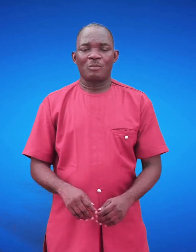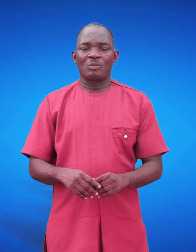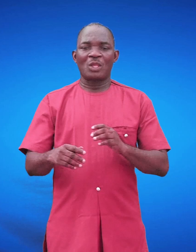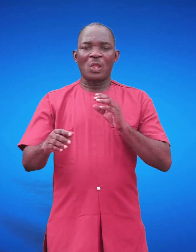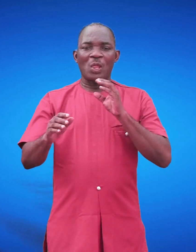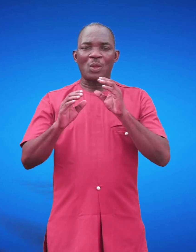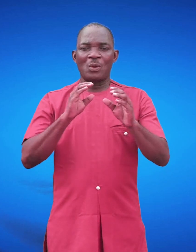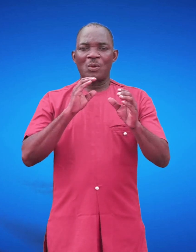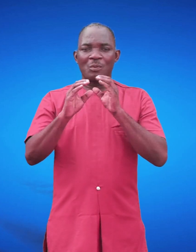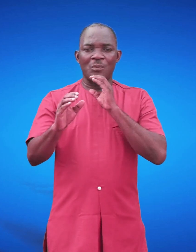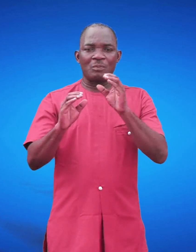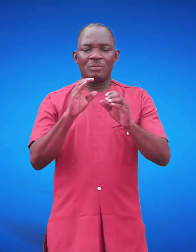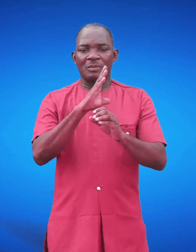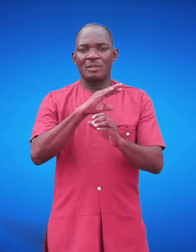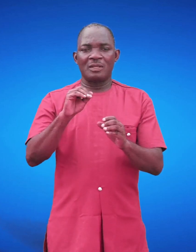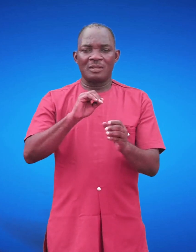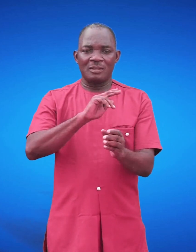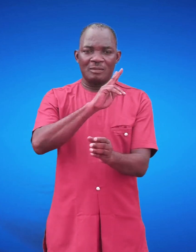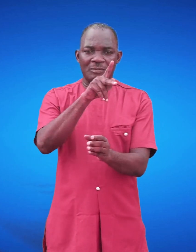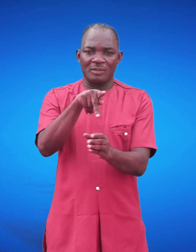Communication and participation.